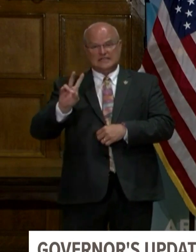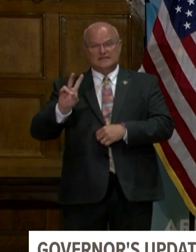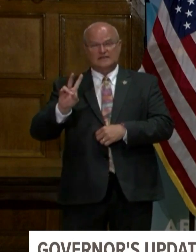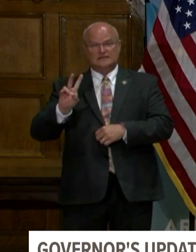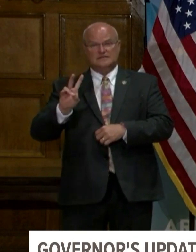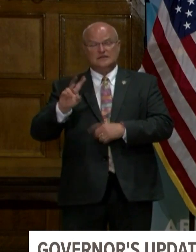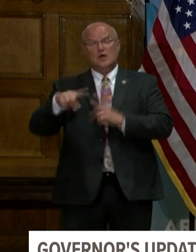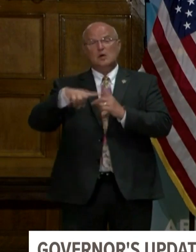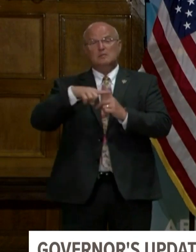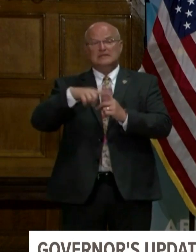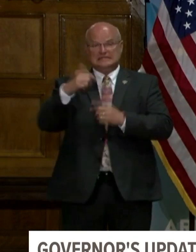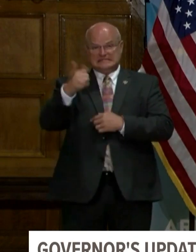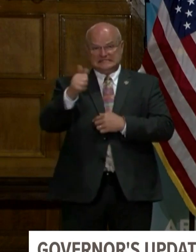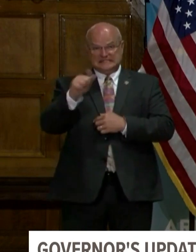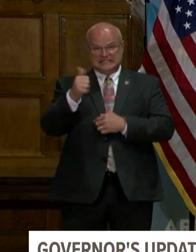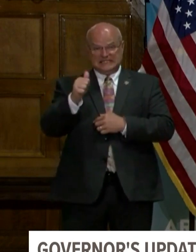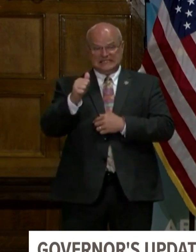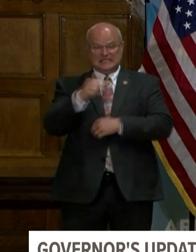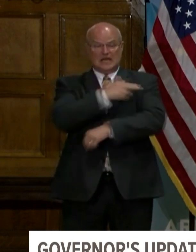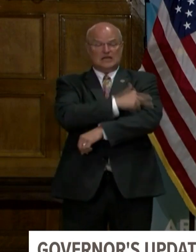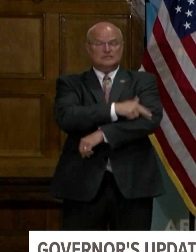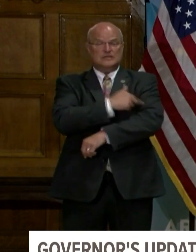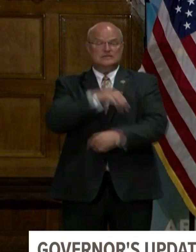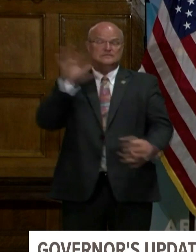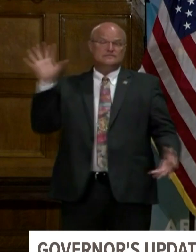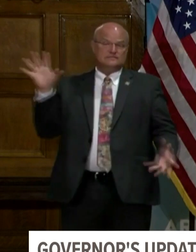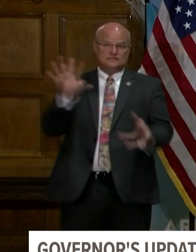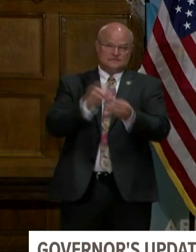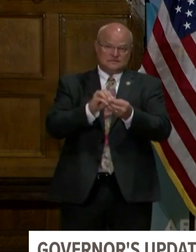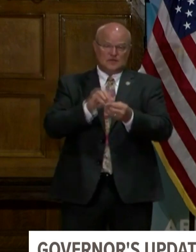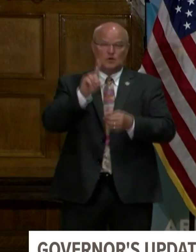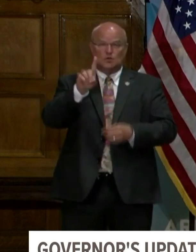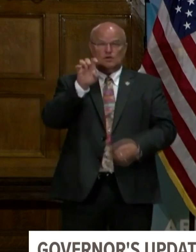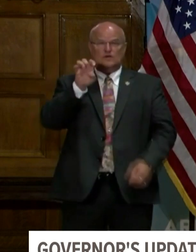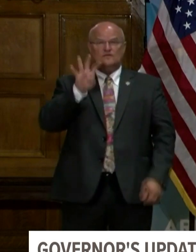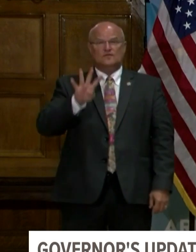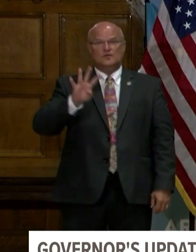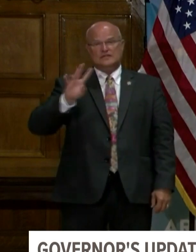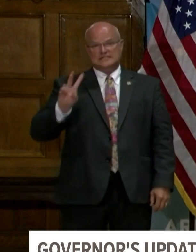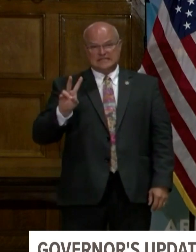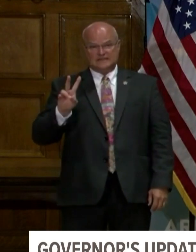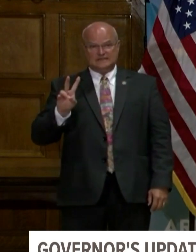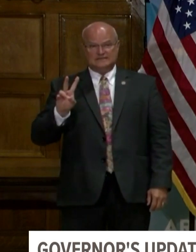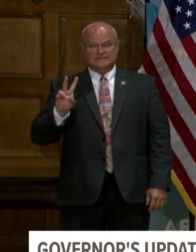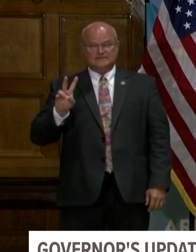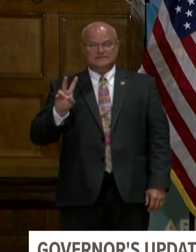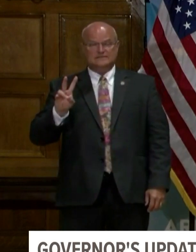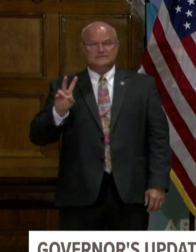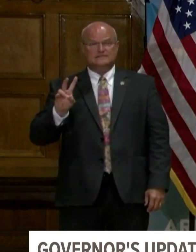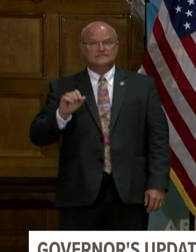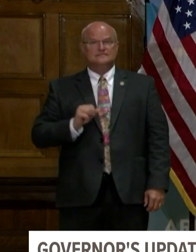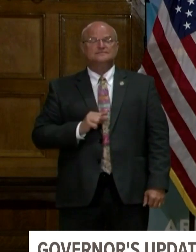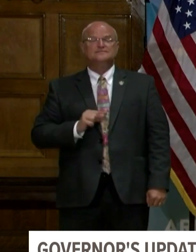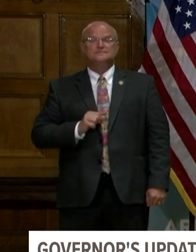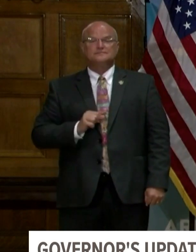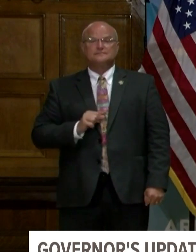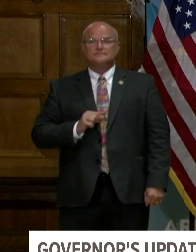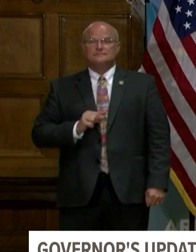have plus 10 in hospitalizations. That brings us to 147 in